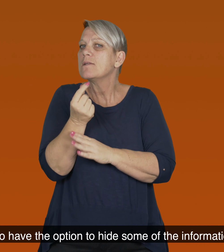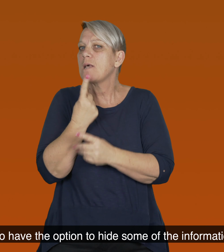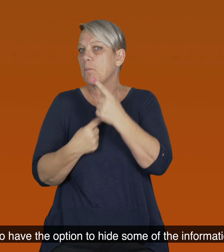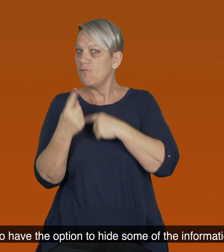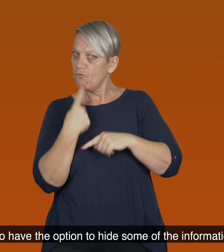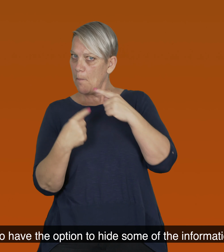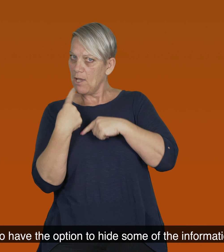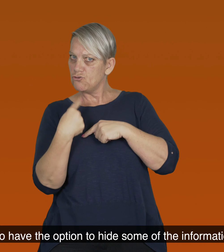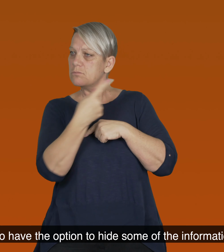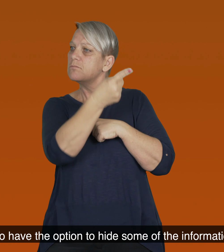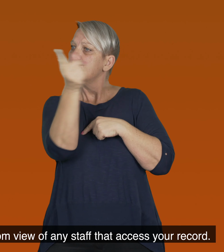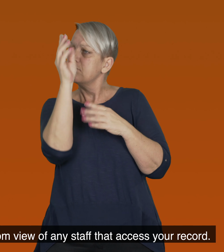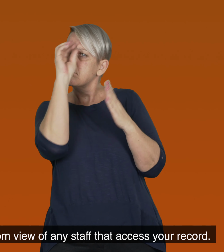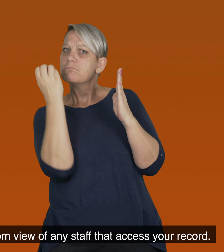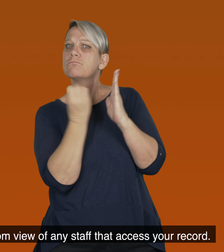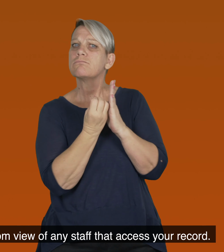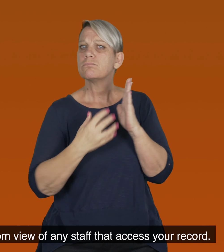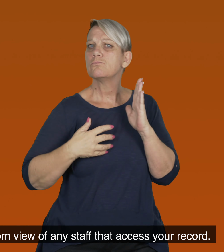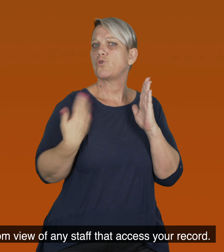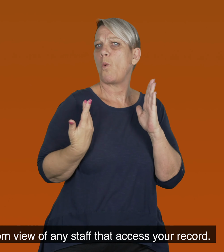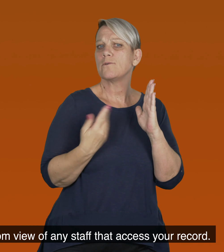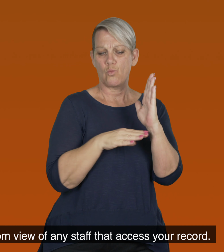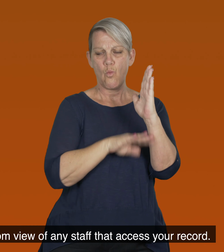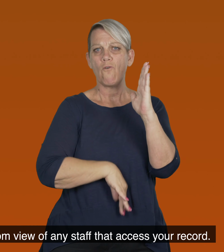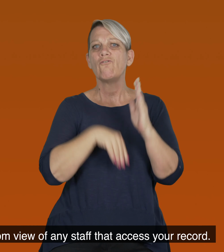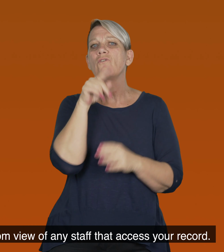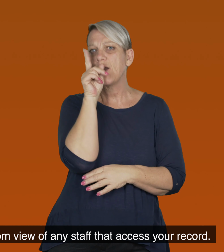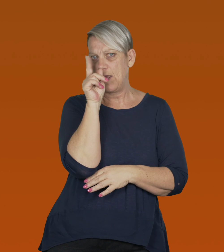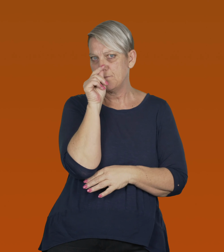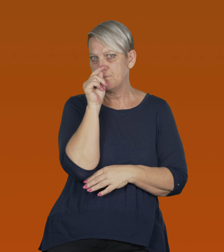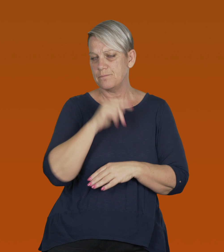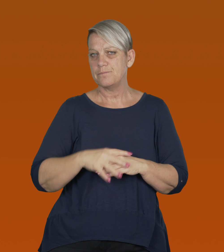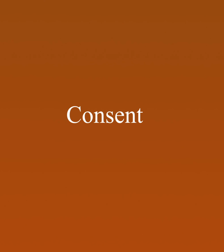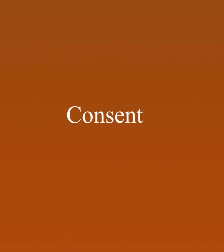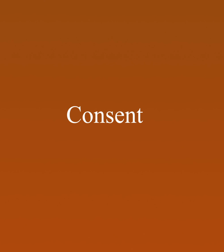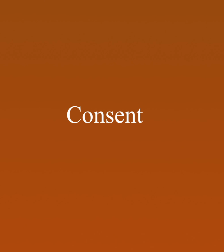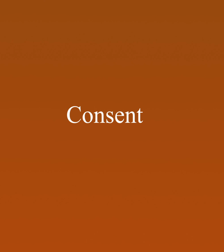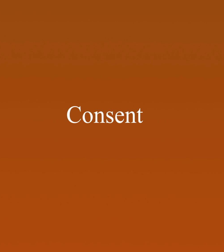of the information from view of any staff that access your record.